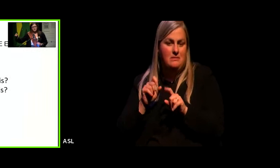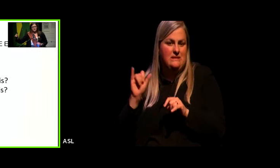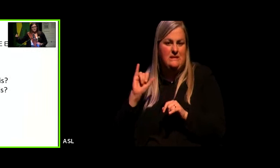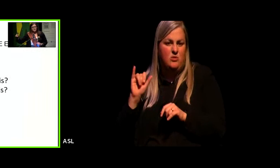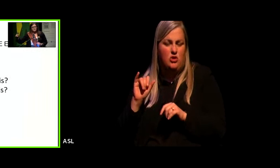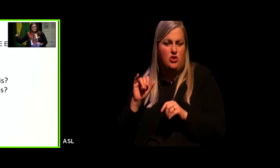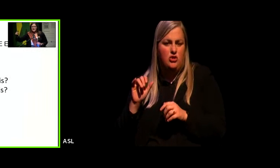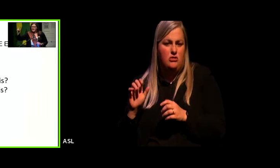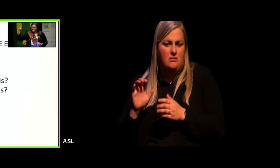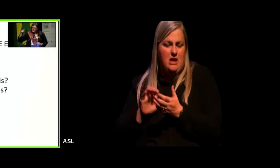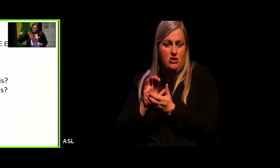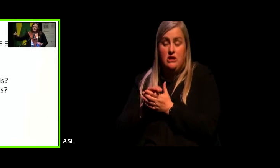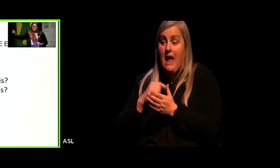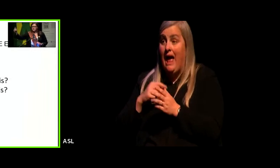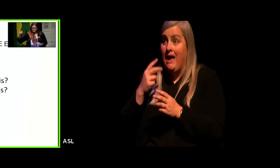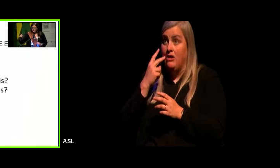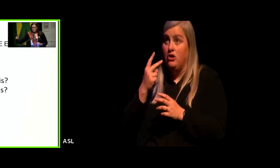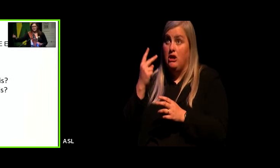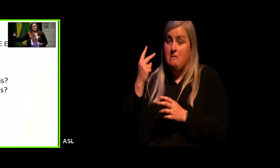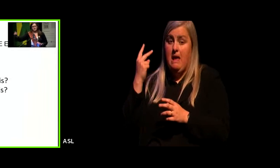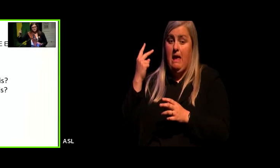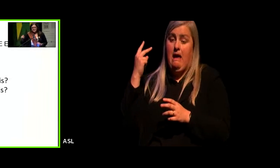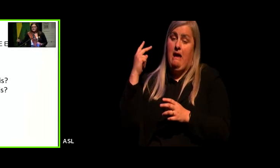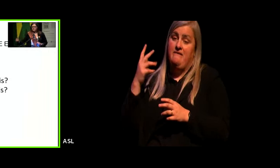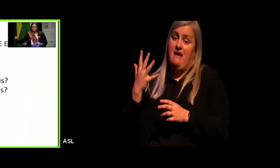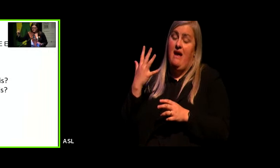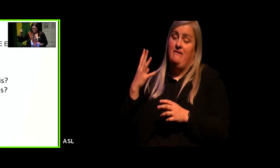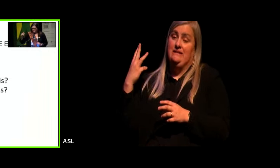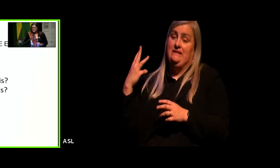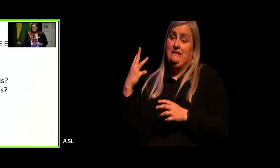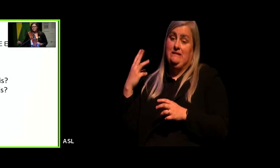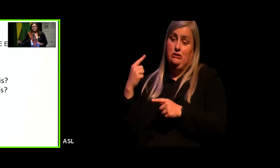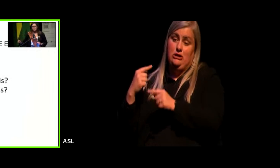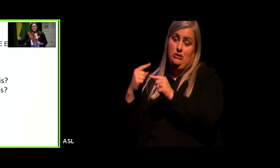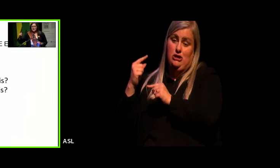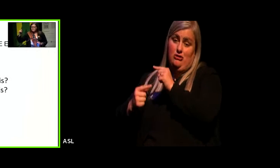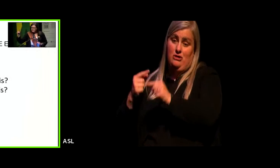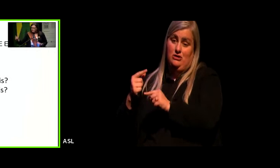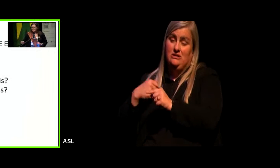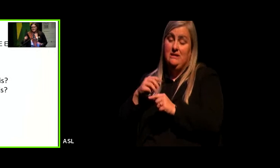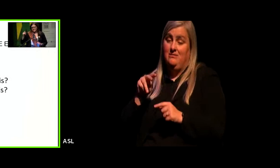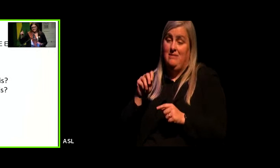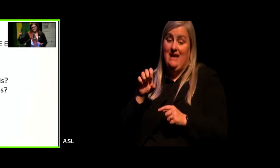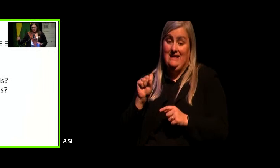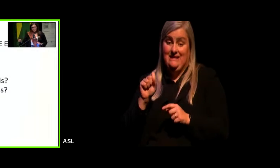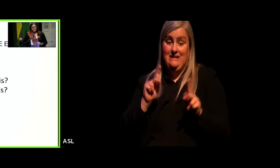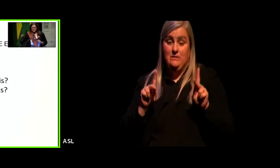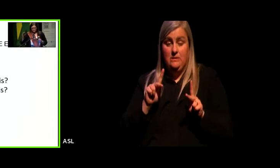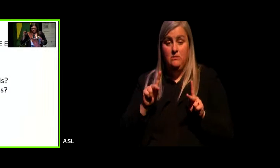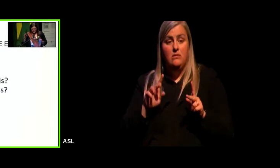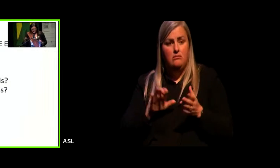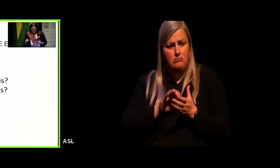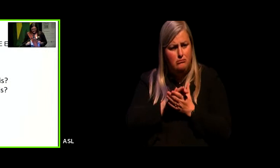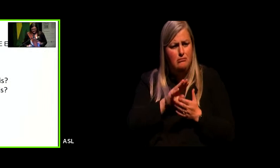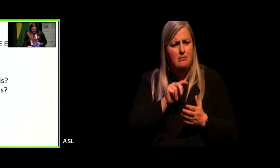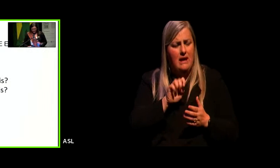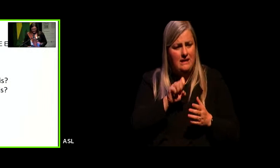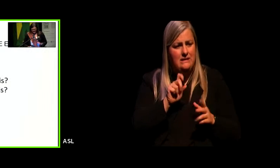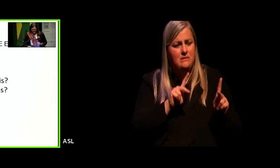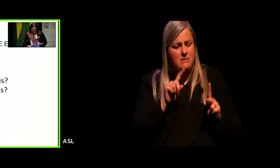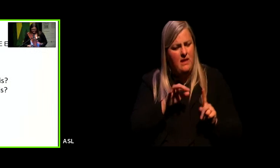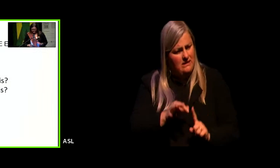6 generations, and generation after generation, it's Métis folks marrying Métis folks, building that sense of community, we're distinct